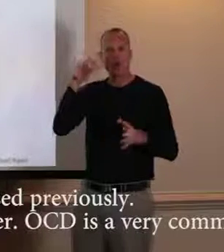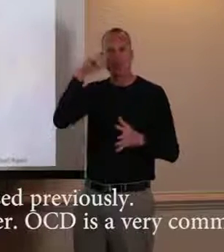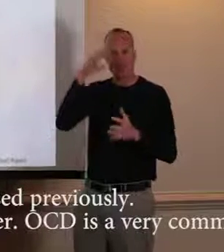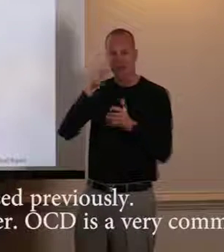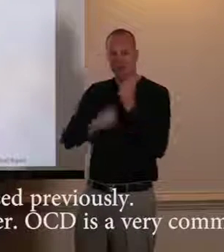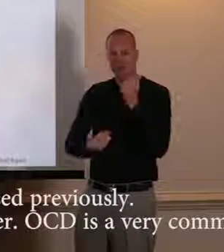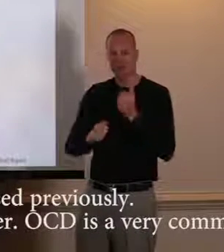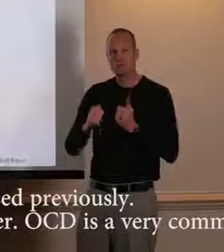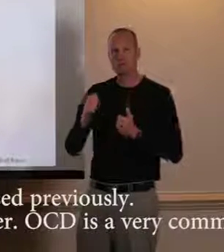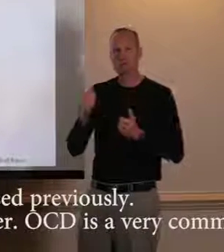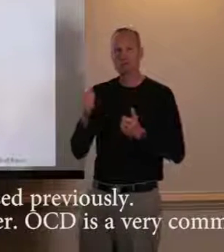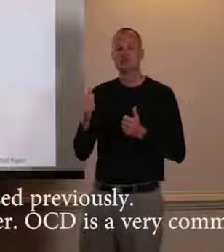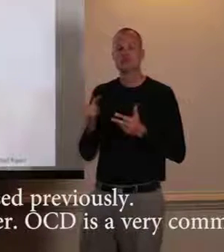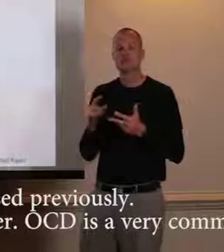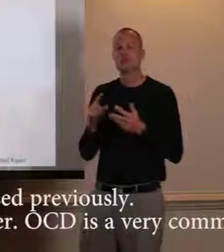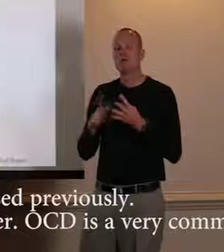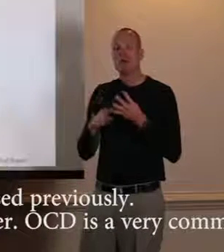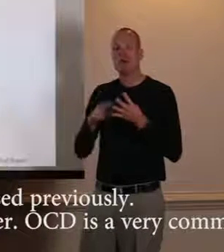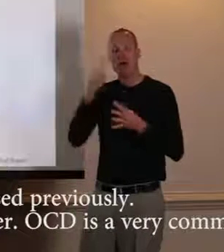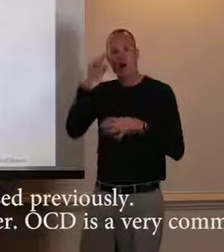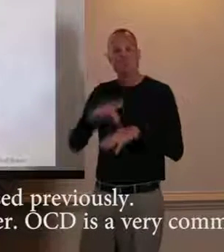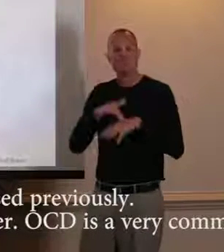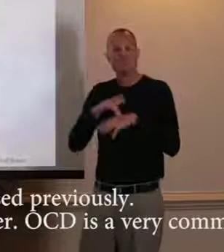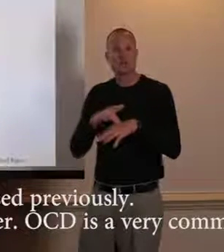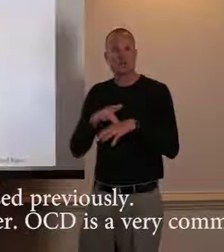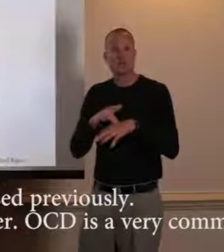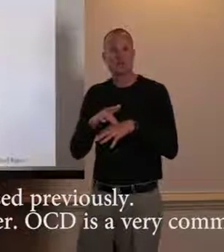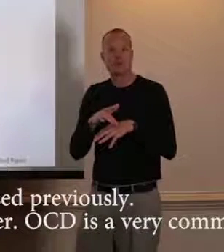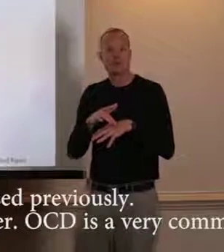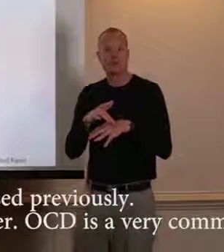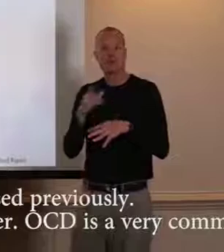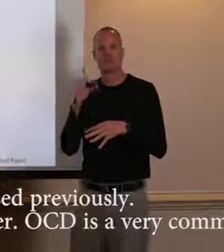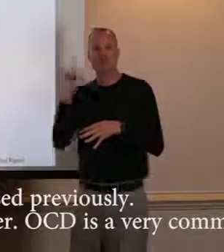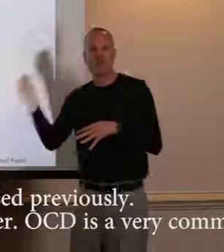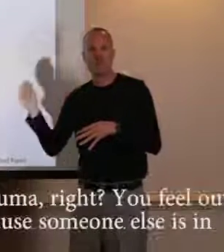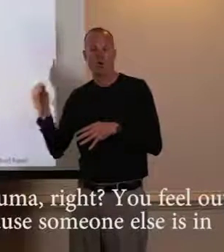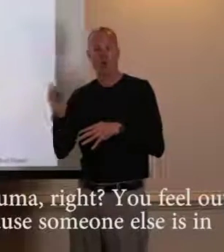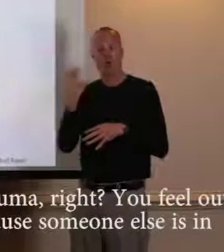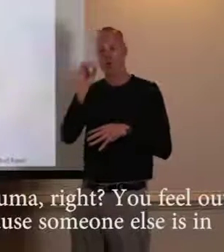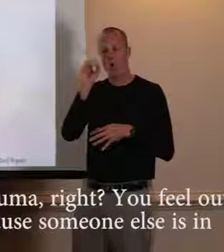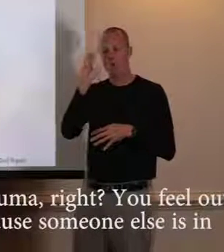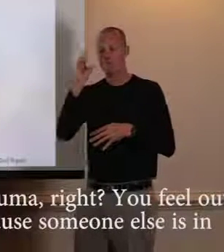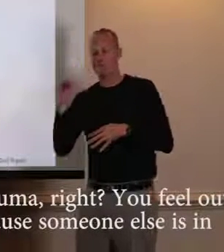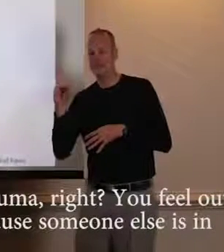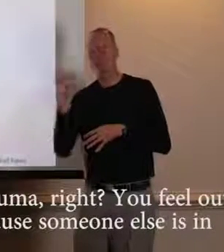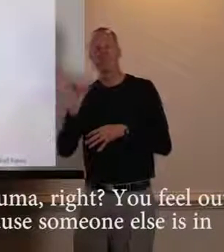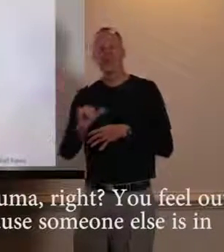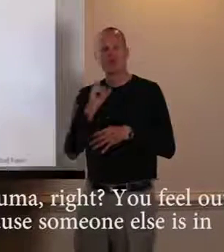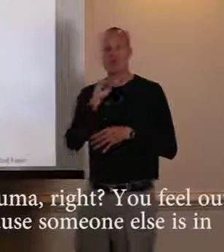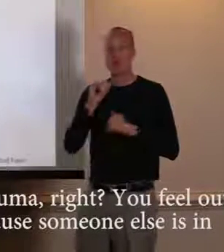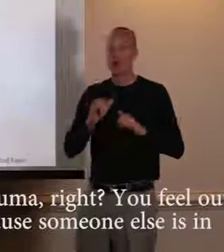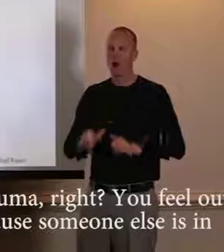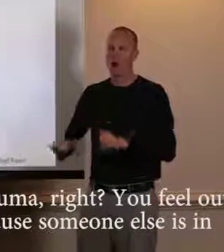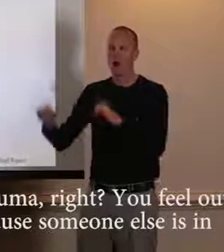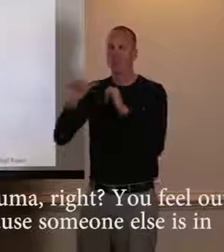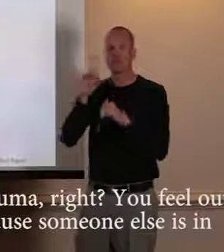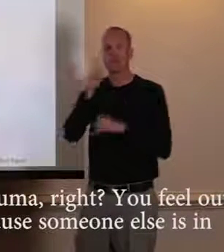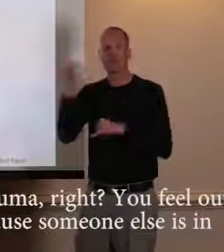previously. Obsessive compulsive disorder. OCD is a very common disorder that is a result of trauma, right? You